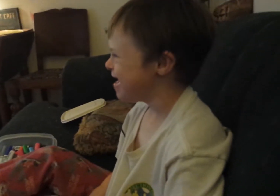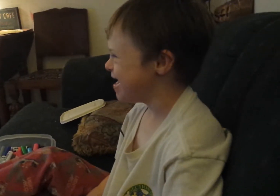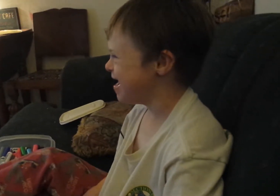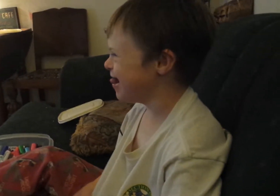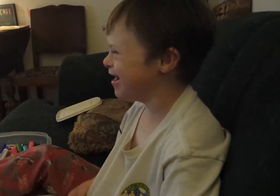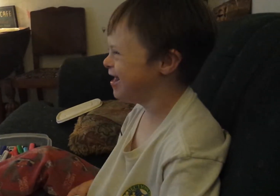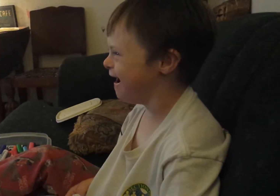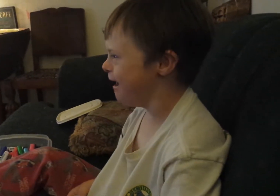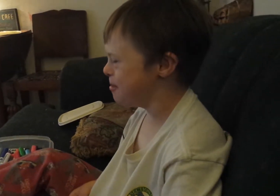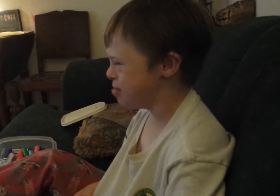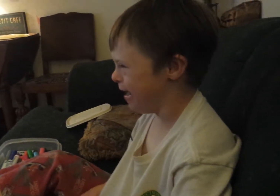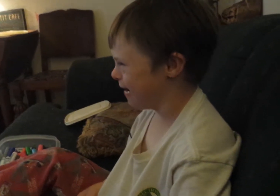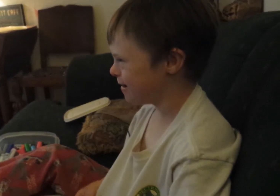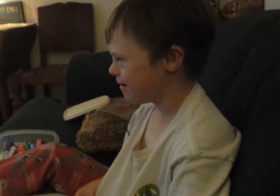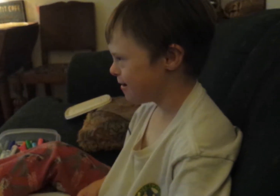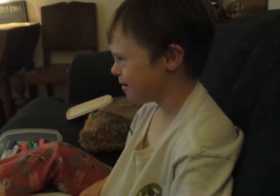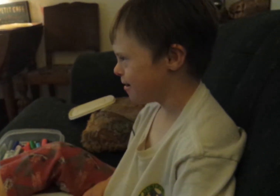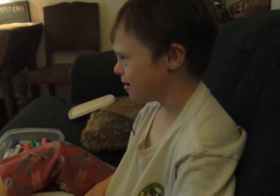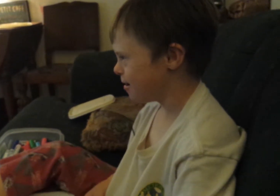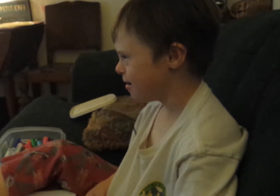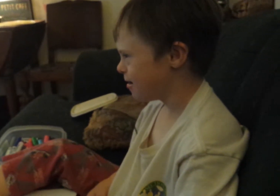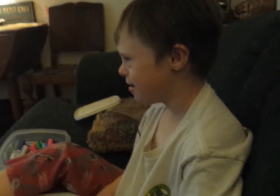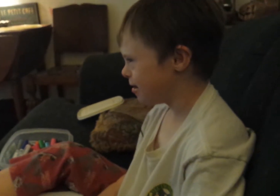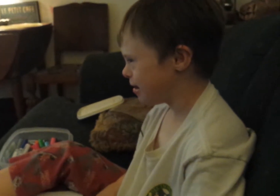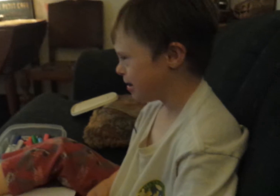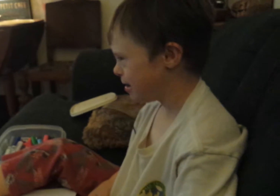My color is black! You're so smart!